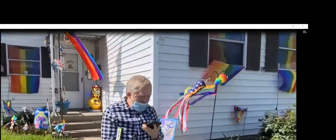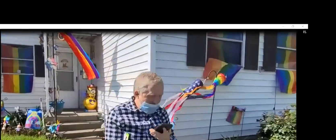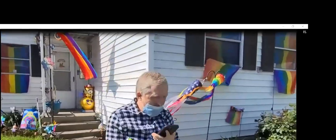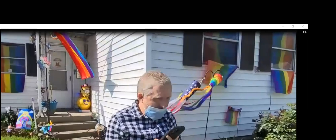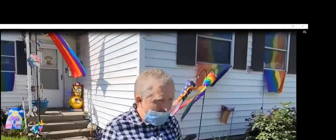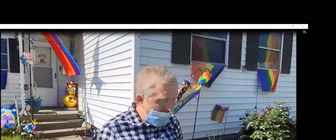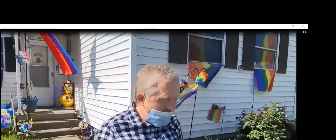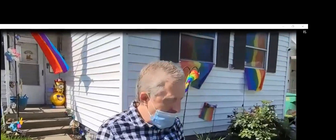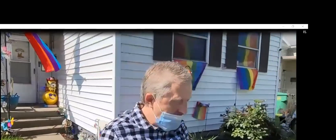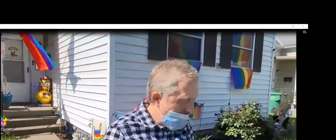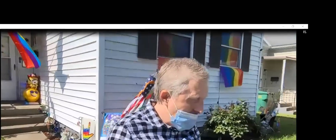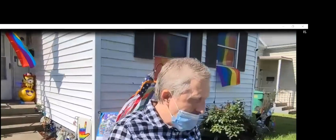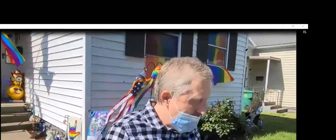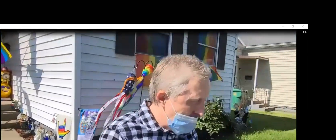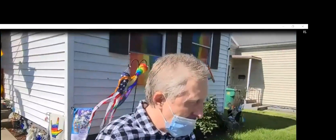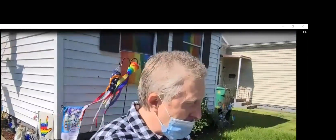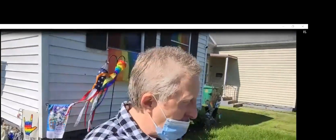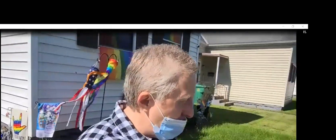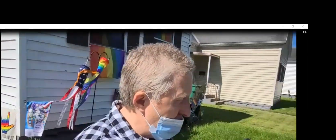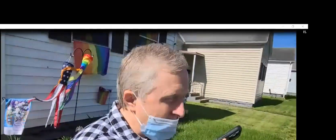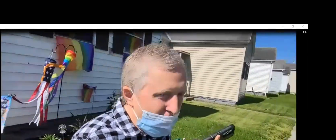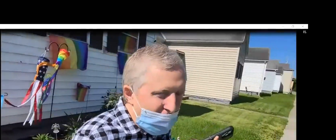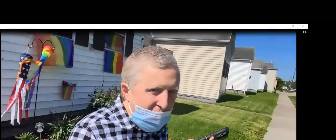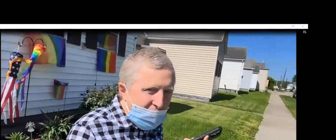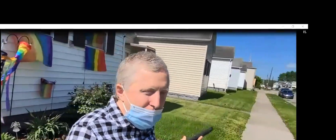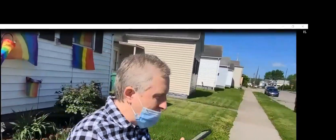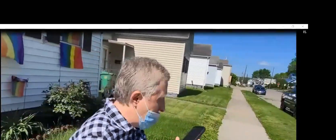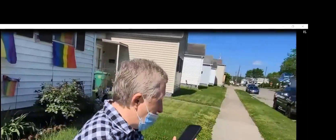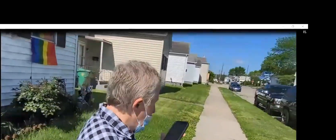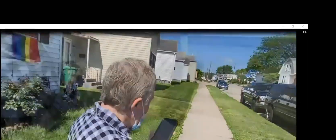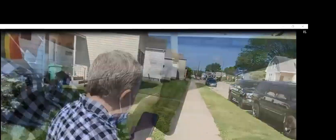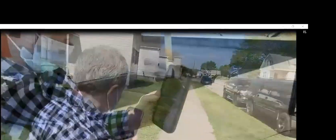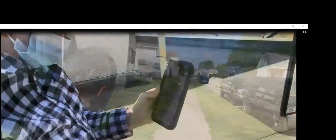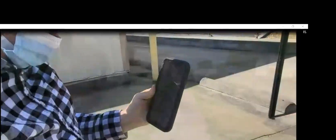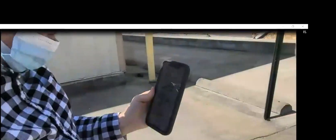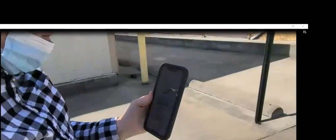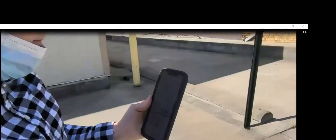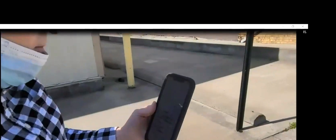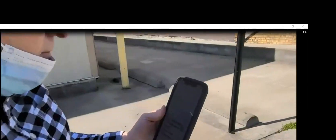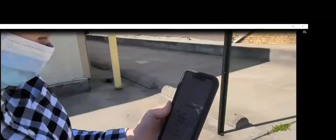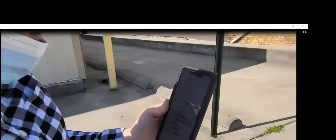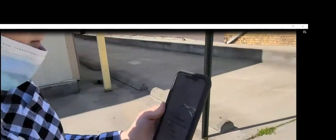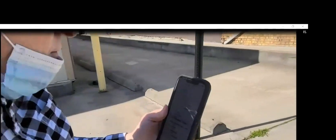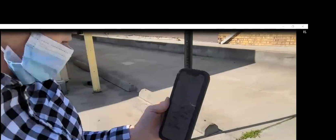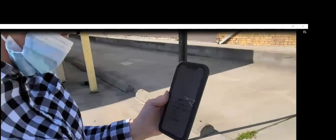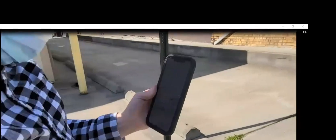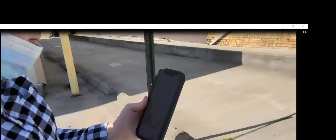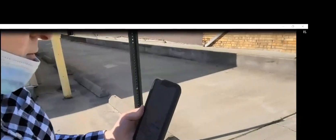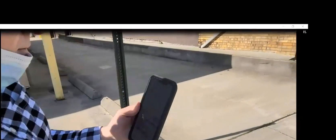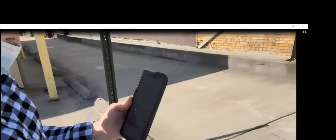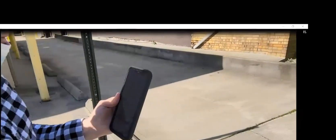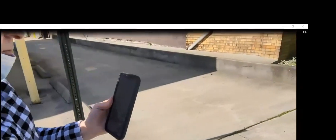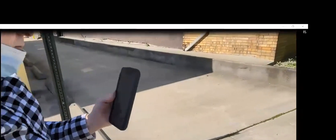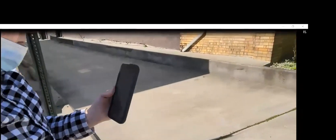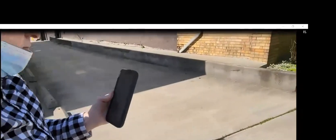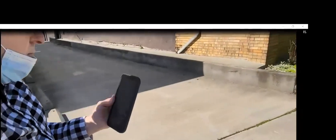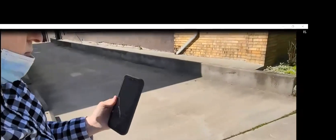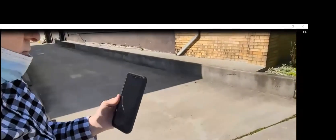All right. What's the first thing it tells you to do? It's telling me to go left, but 20 meters. Lincoln Street and Robinson Avenue.